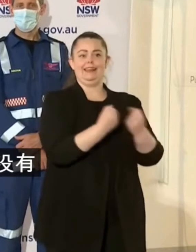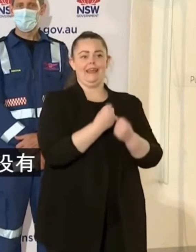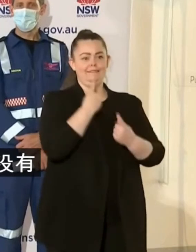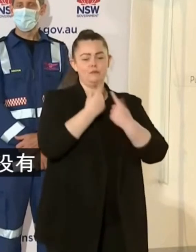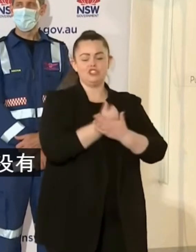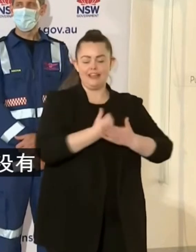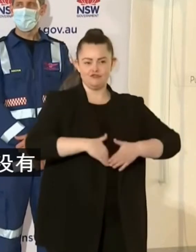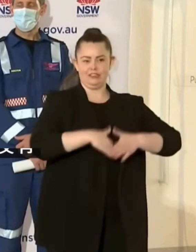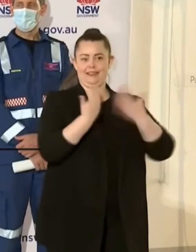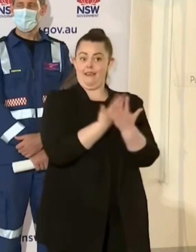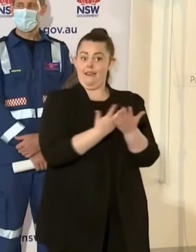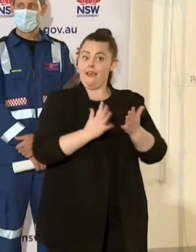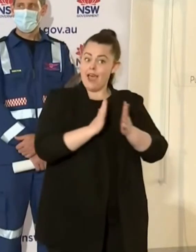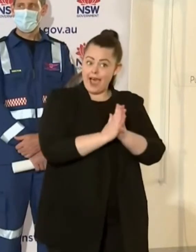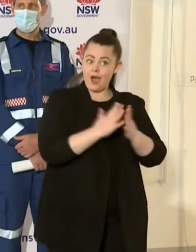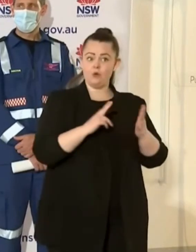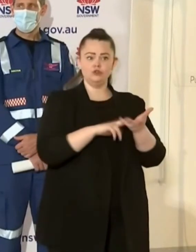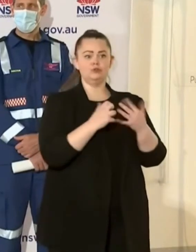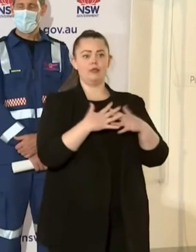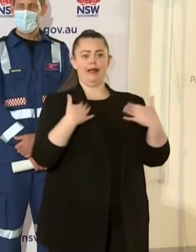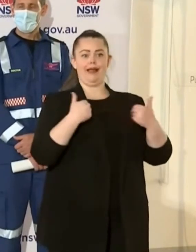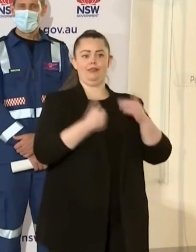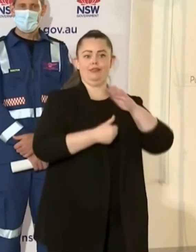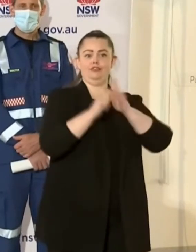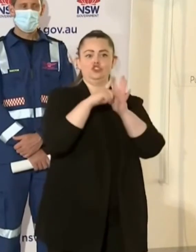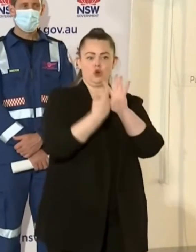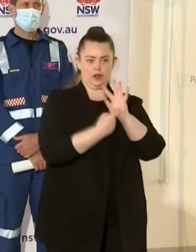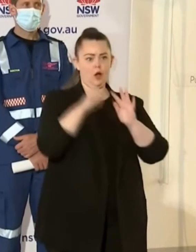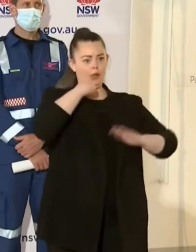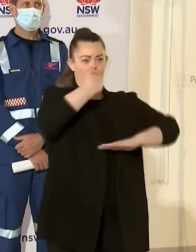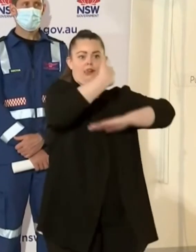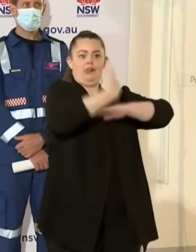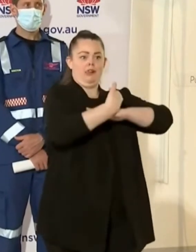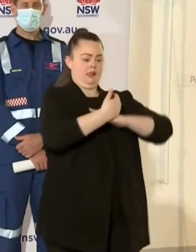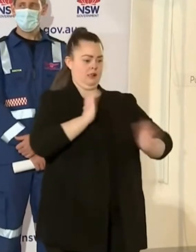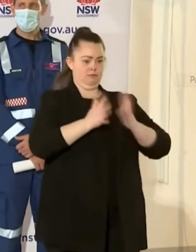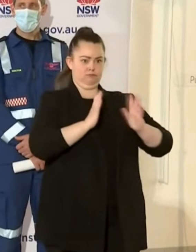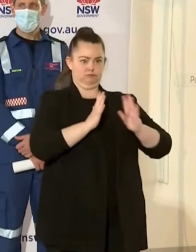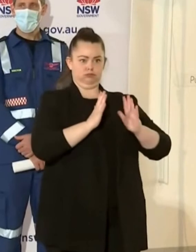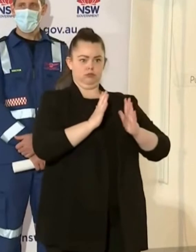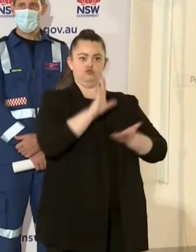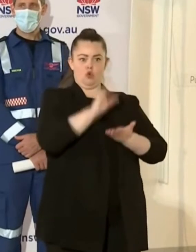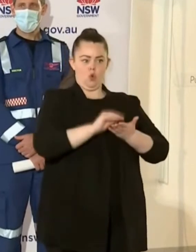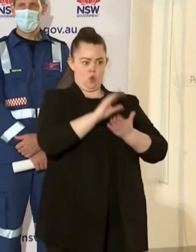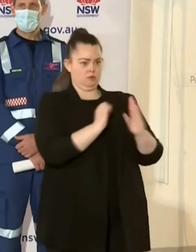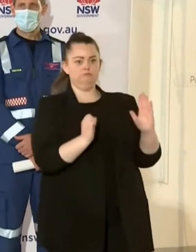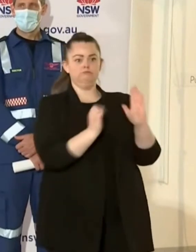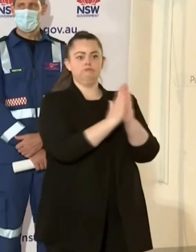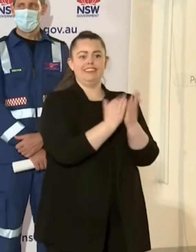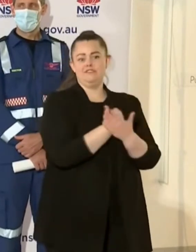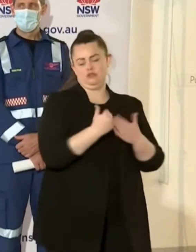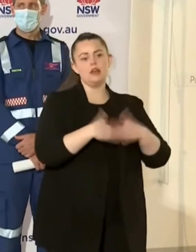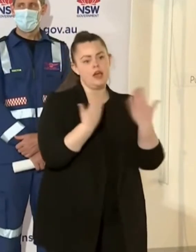could suggest that that I or the Premier or any of the other ministers haven't been available. I think this is probably